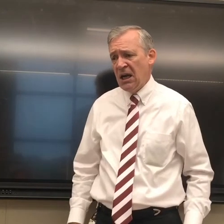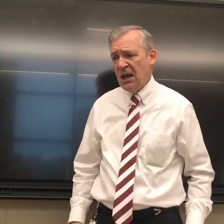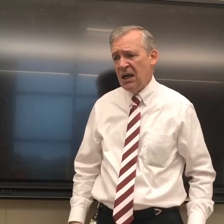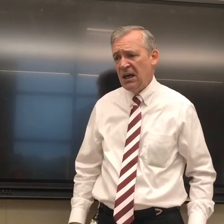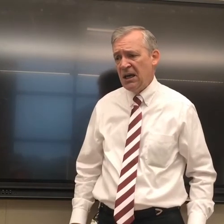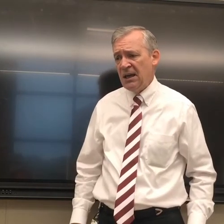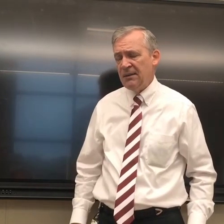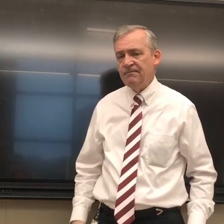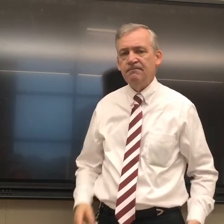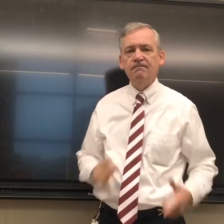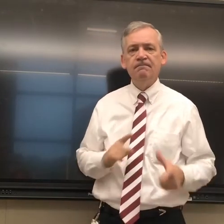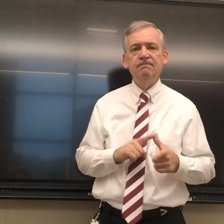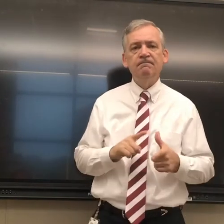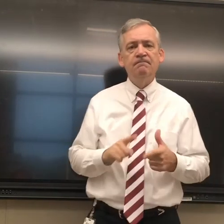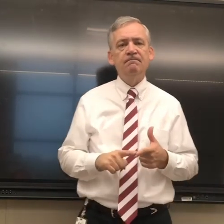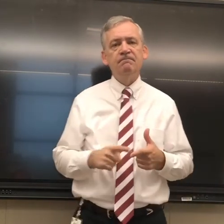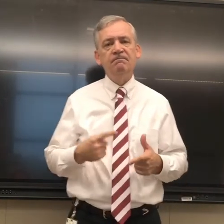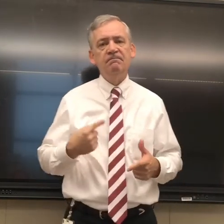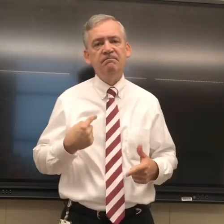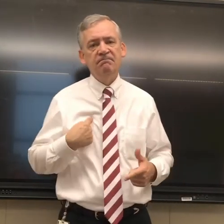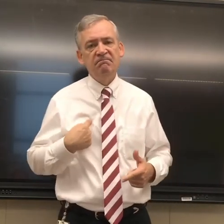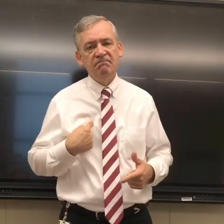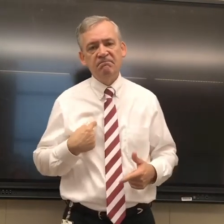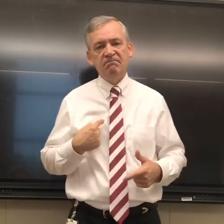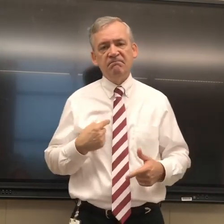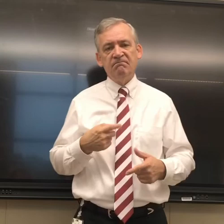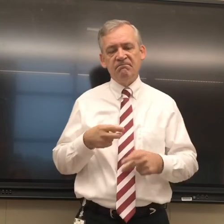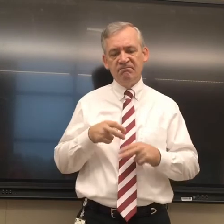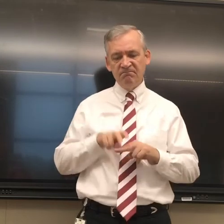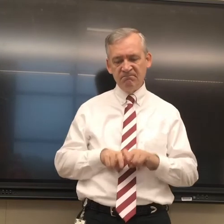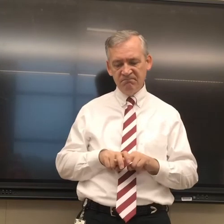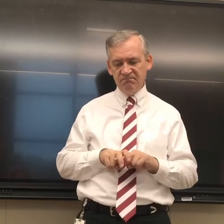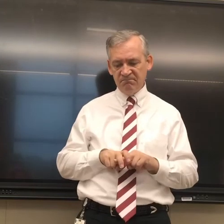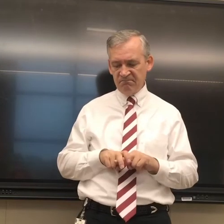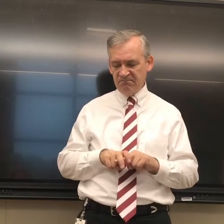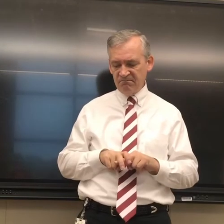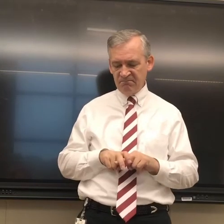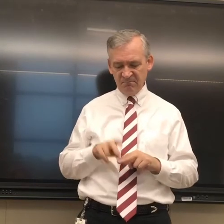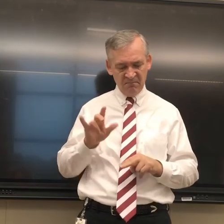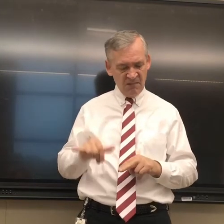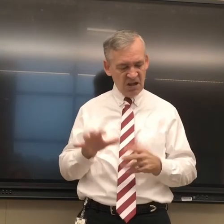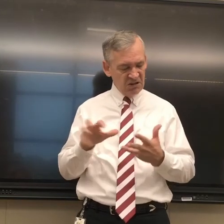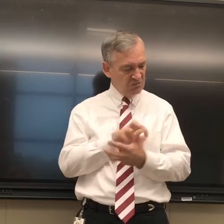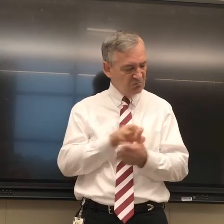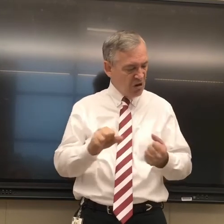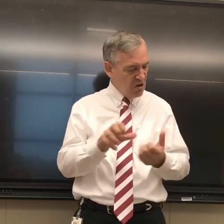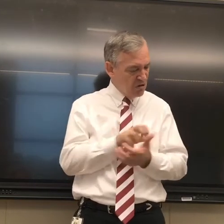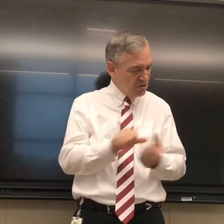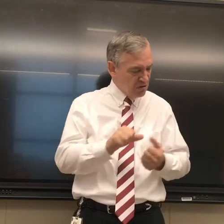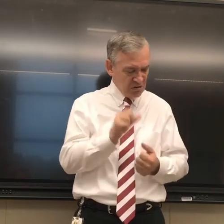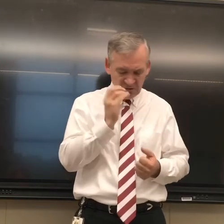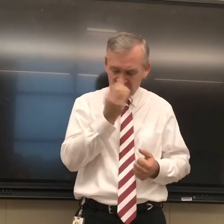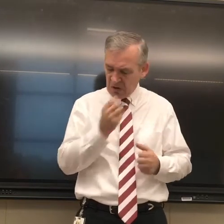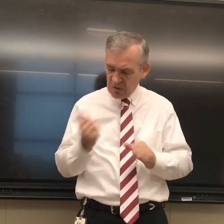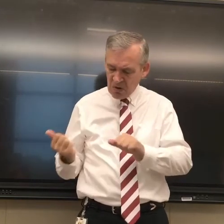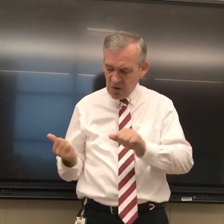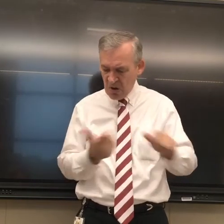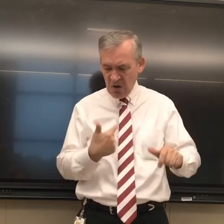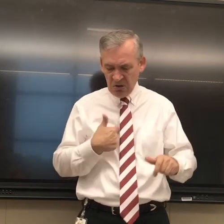And then I was sitting in the ruined little garden among the uprooted and ruined flowers, crying and crying.